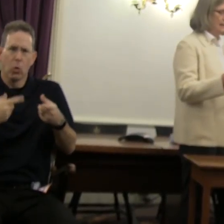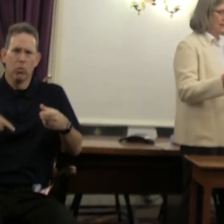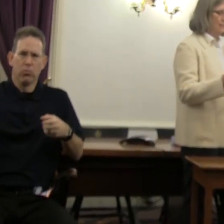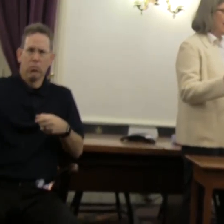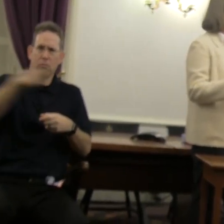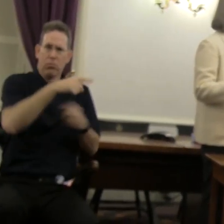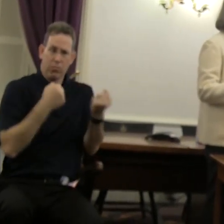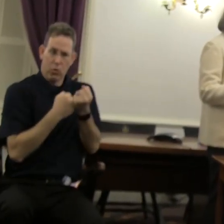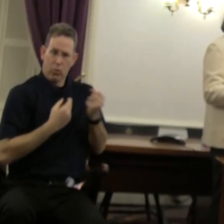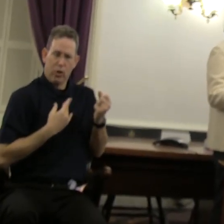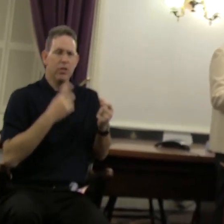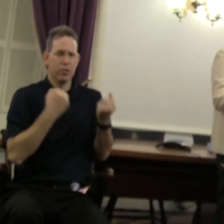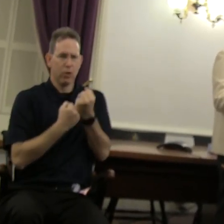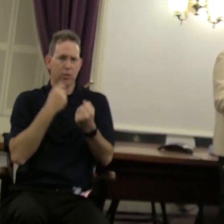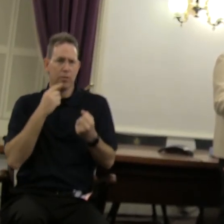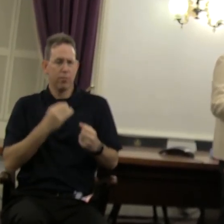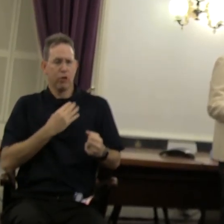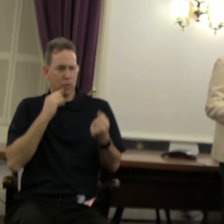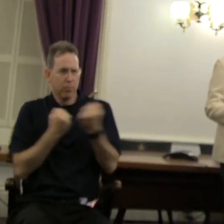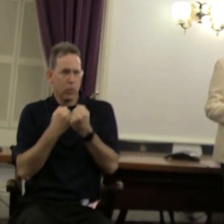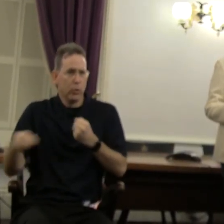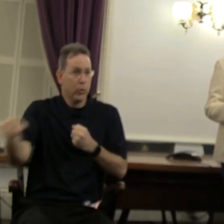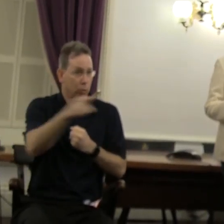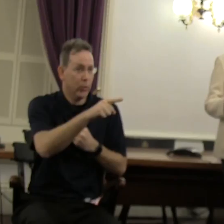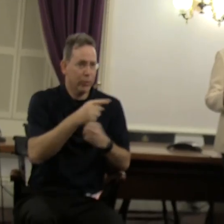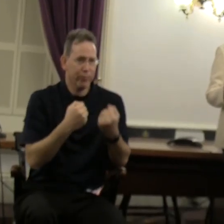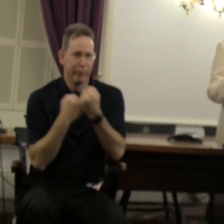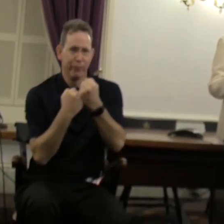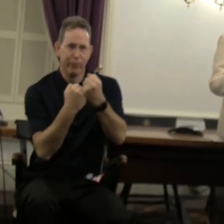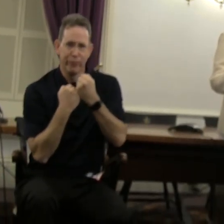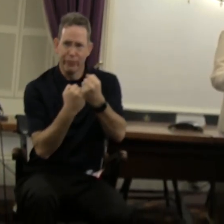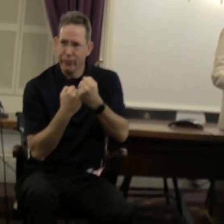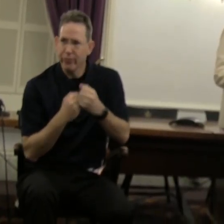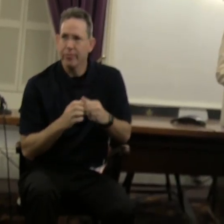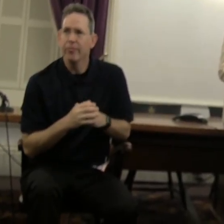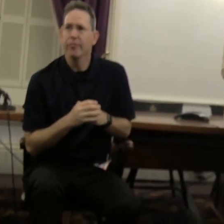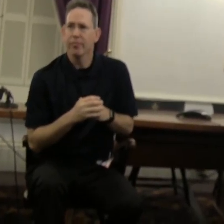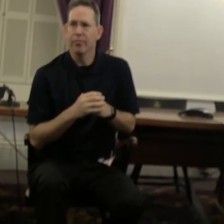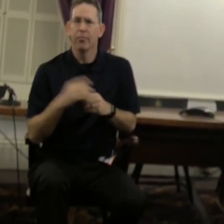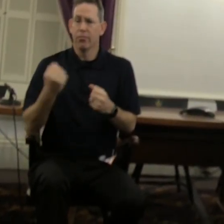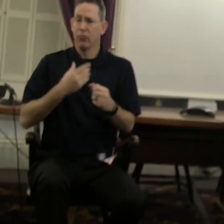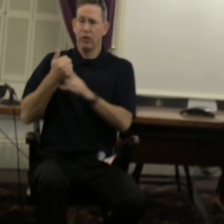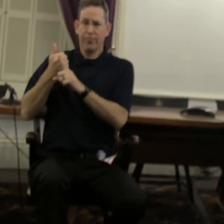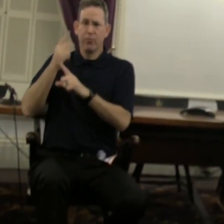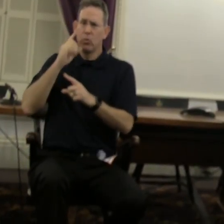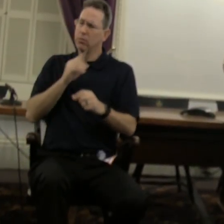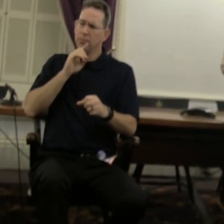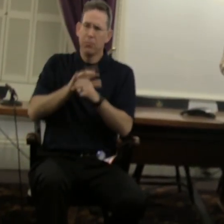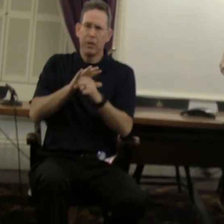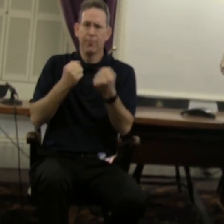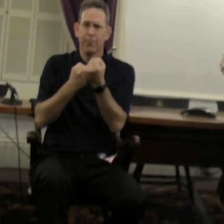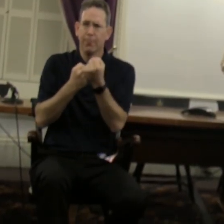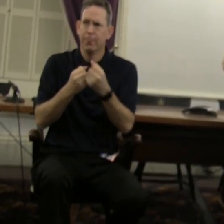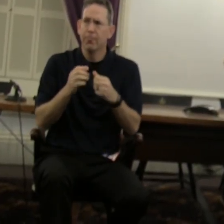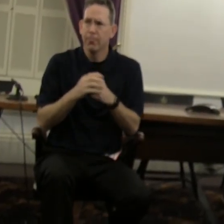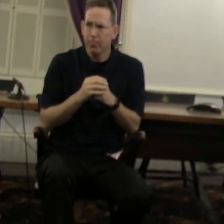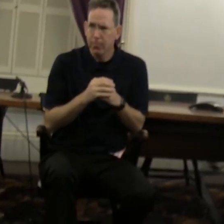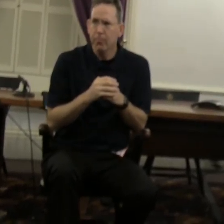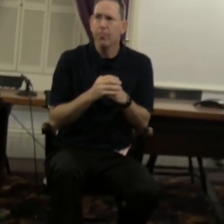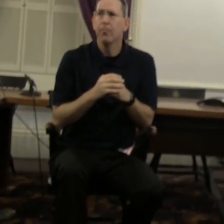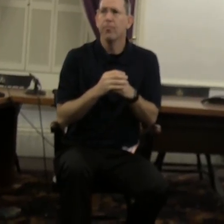Bernie will do all that he can to stop these cuts from happening and he thanks you for your strong support